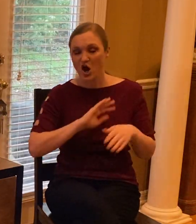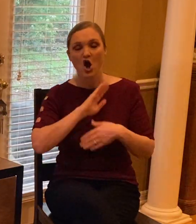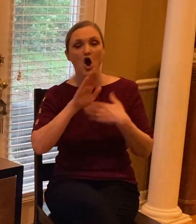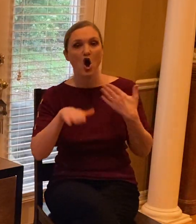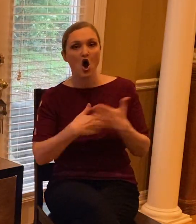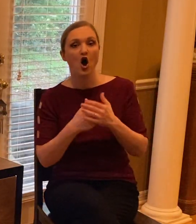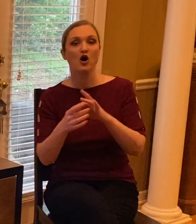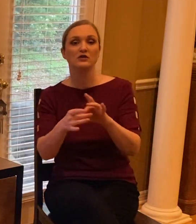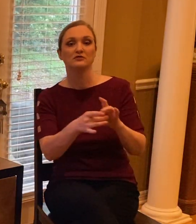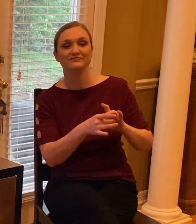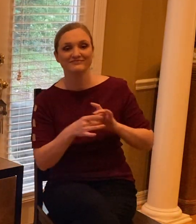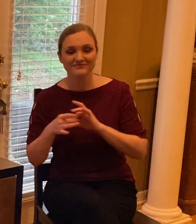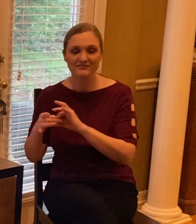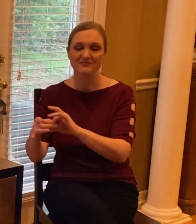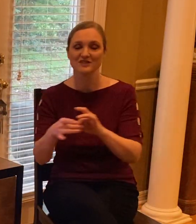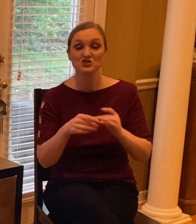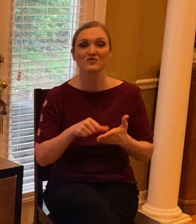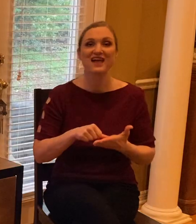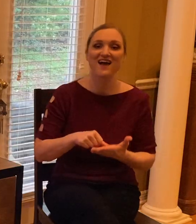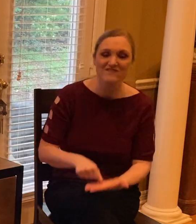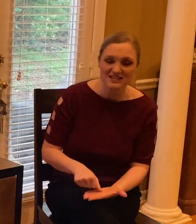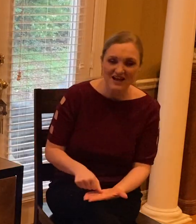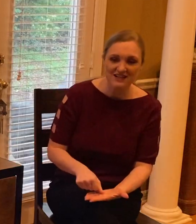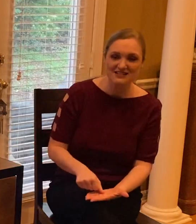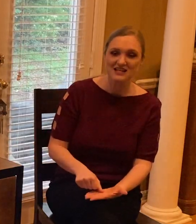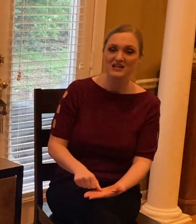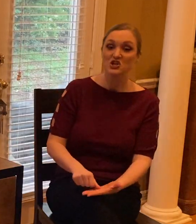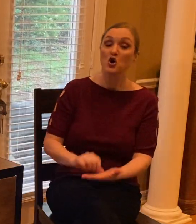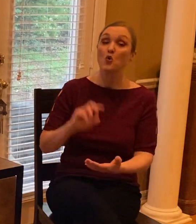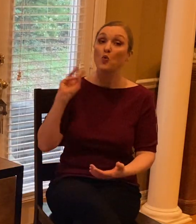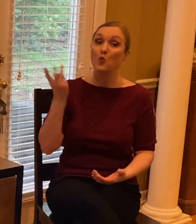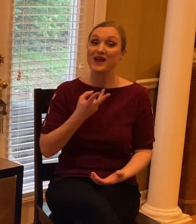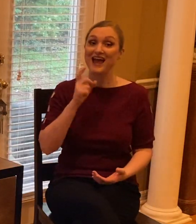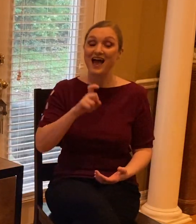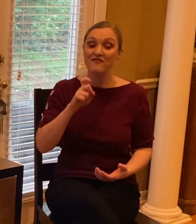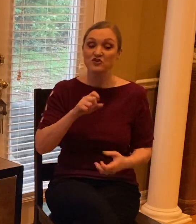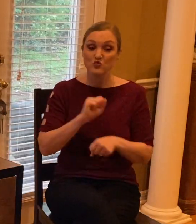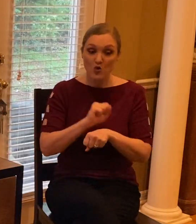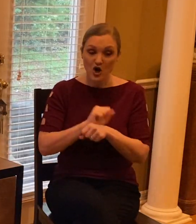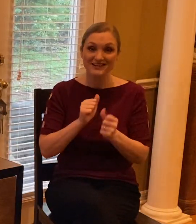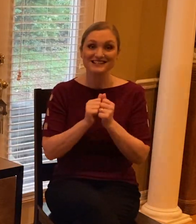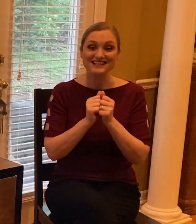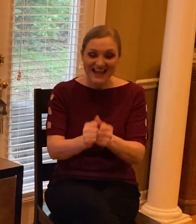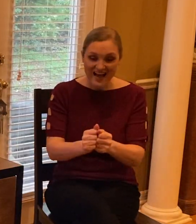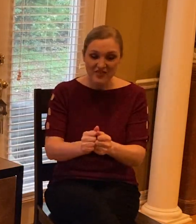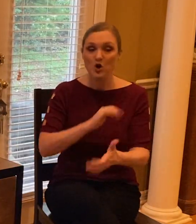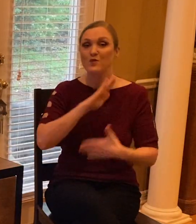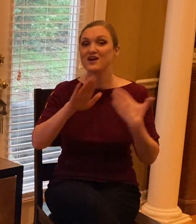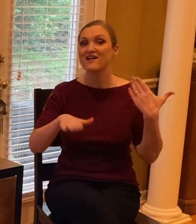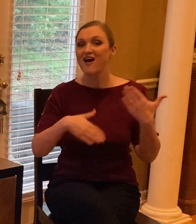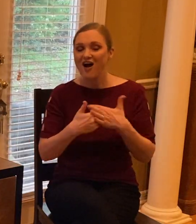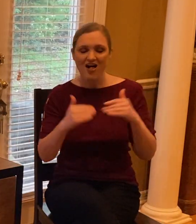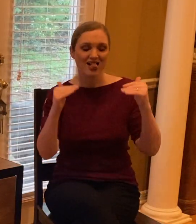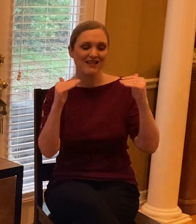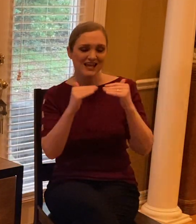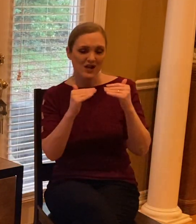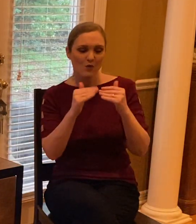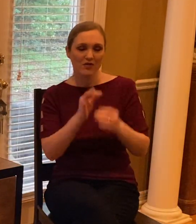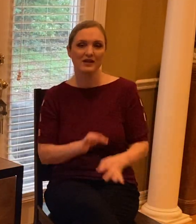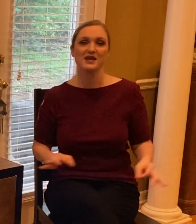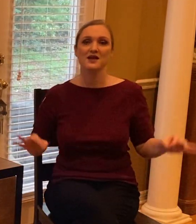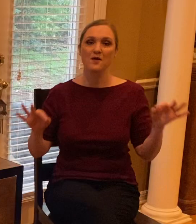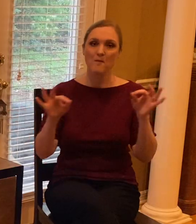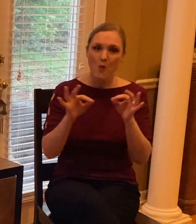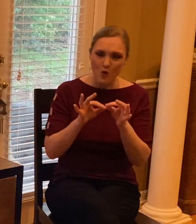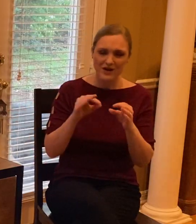spirit. Again, emphasizing that we, to function as one body, we need to work together, that everyone is equally important in the roles